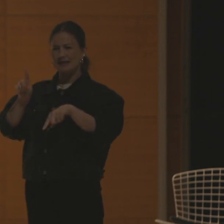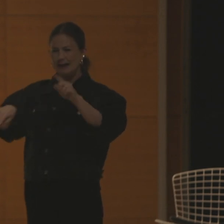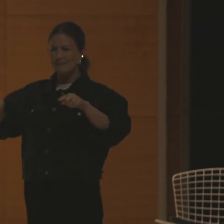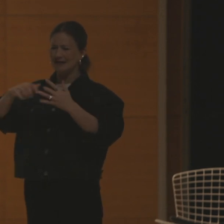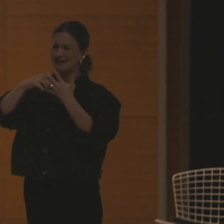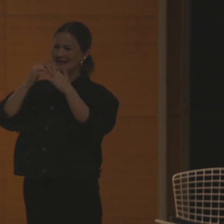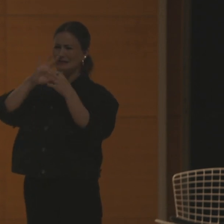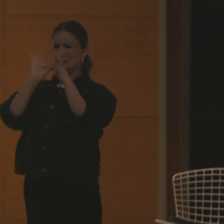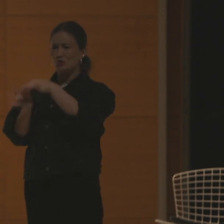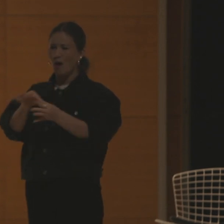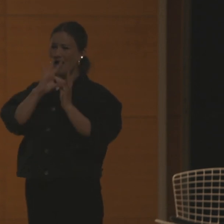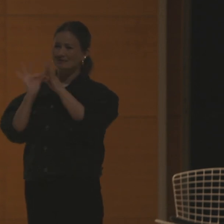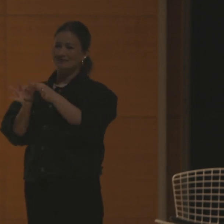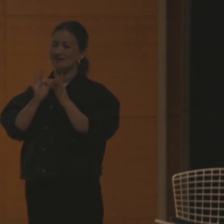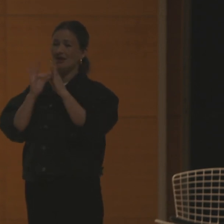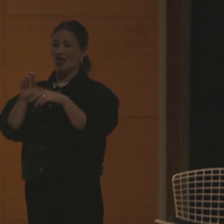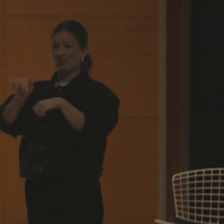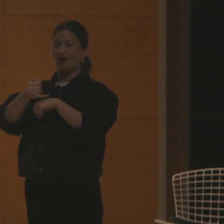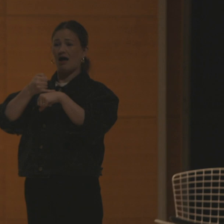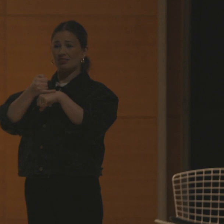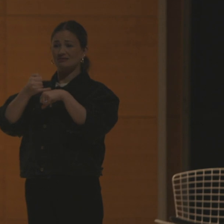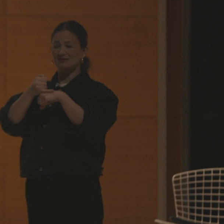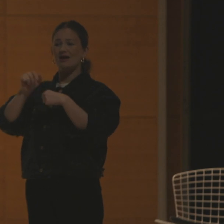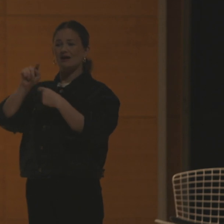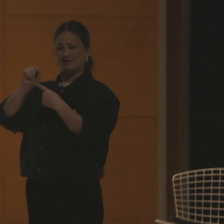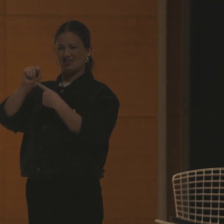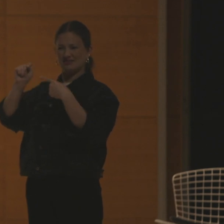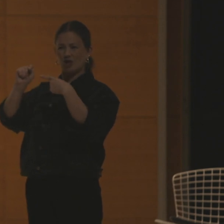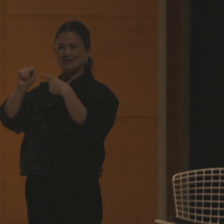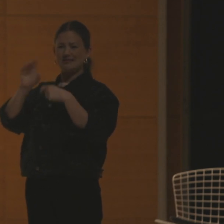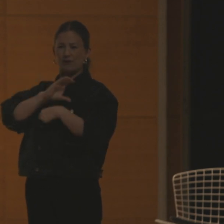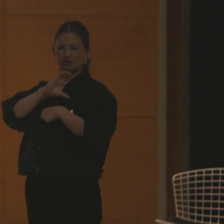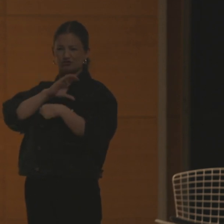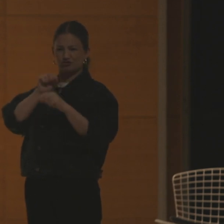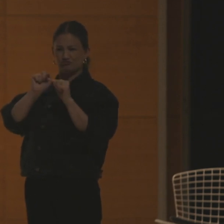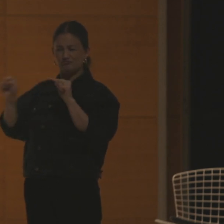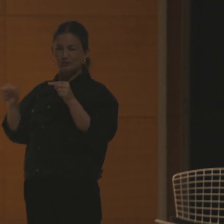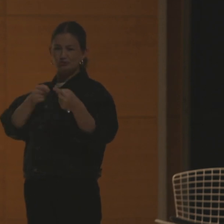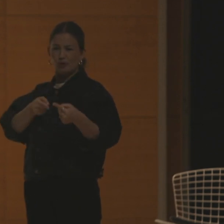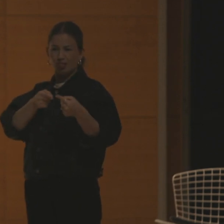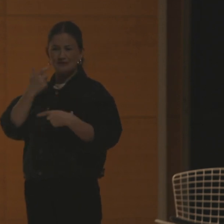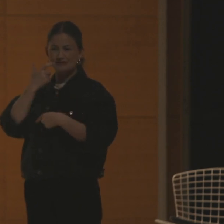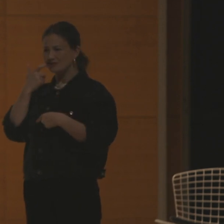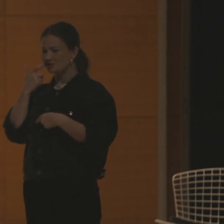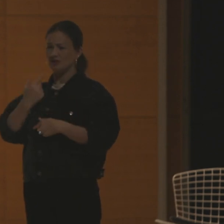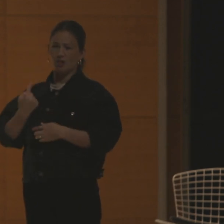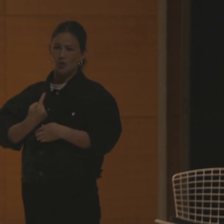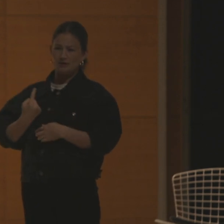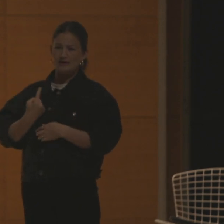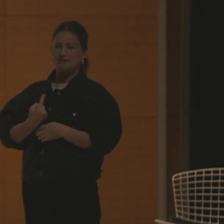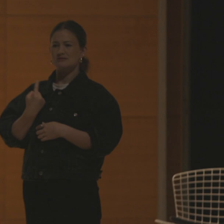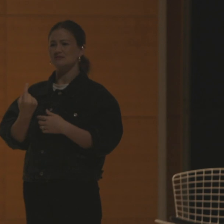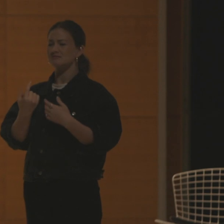intertwined, and alive. And on the island, Talty's characters struggle with addiction, illness, loneliness,